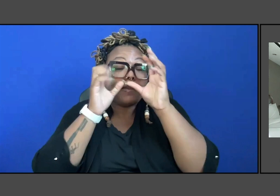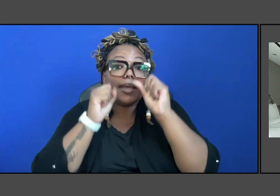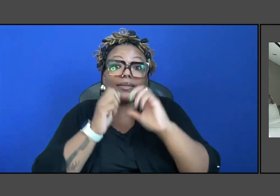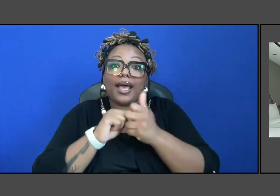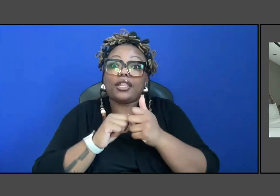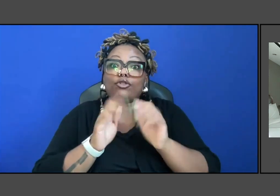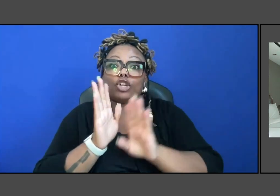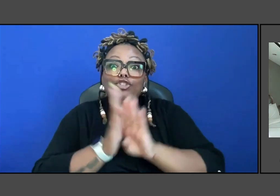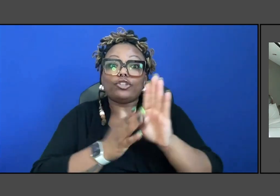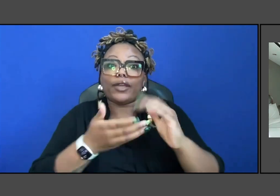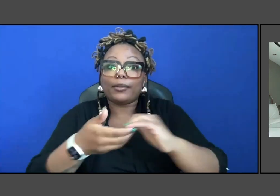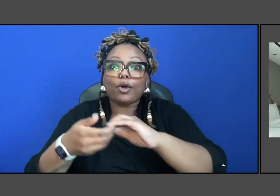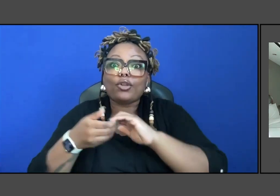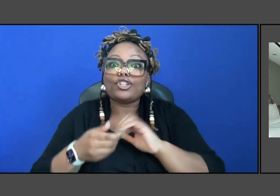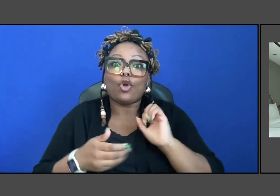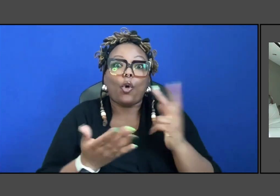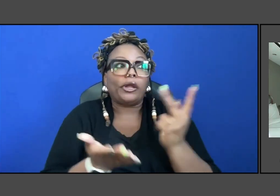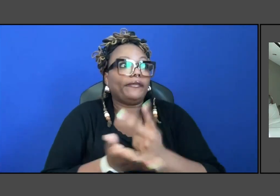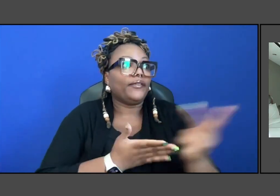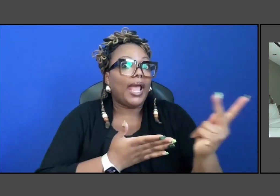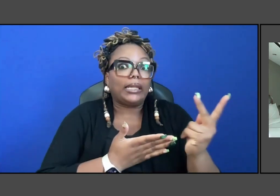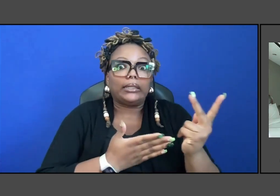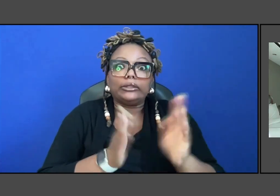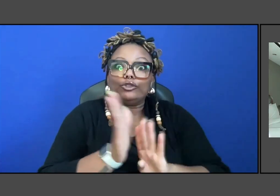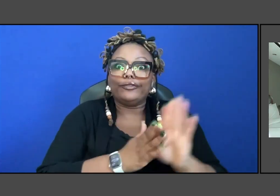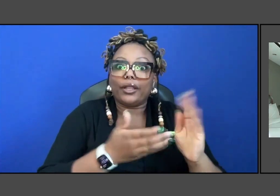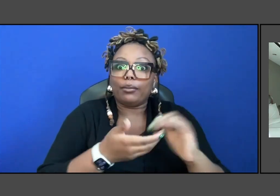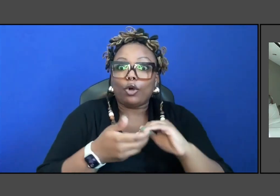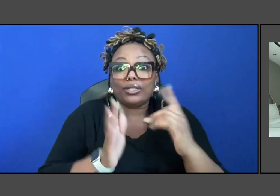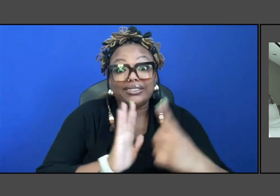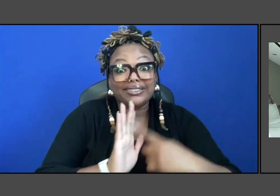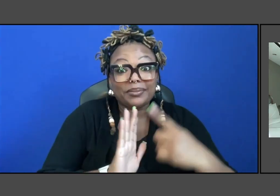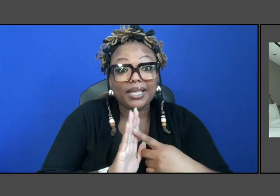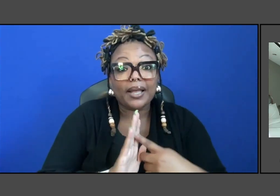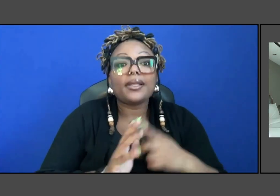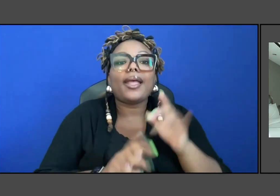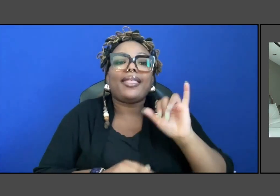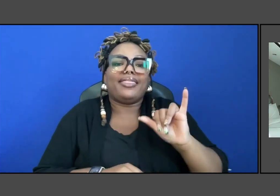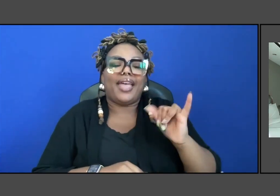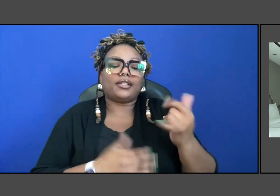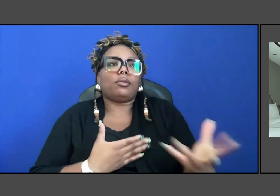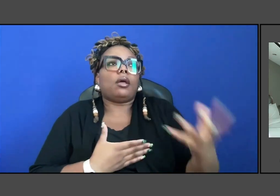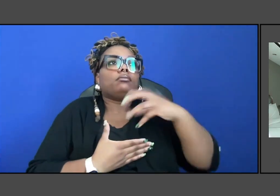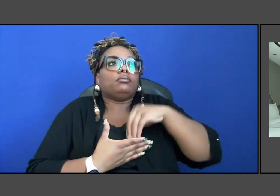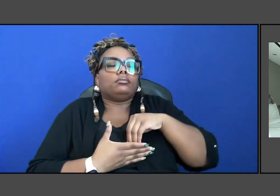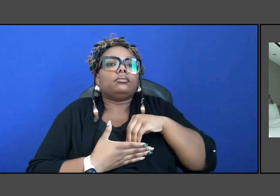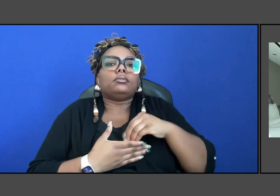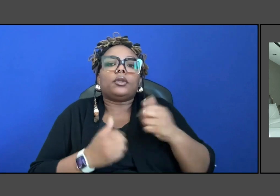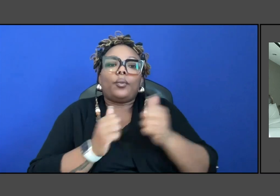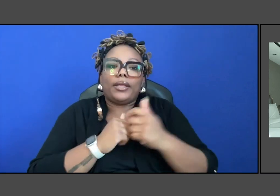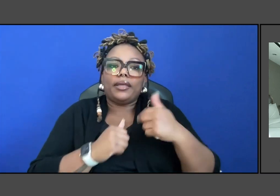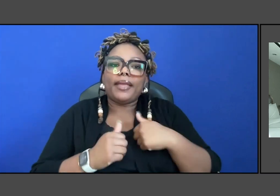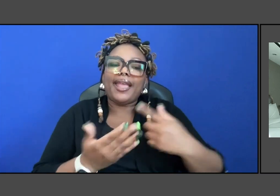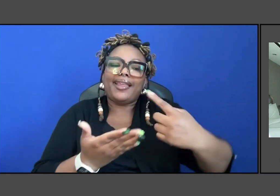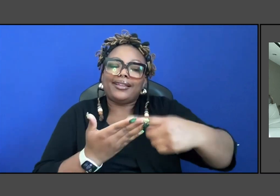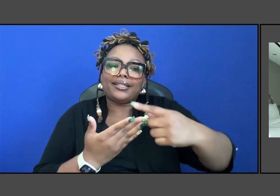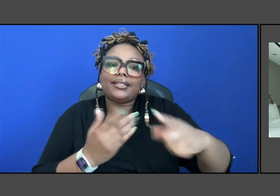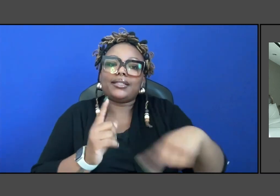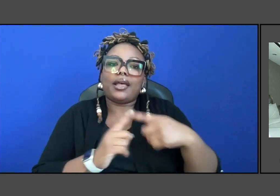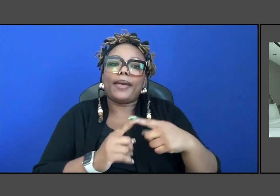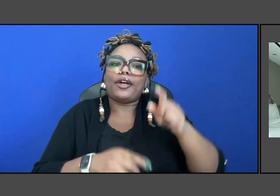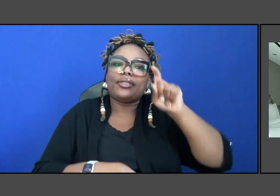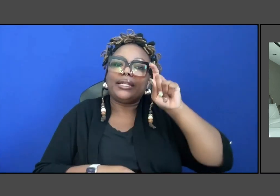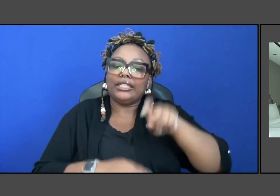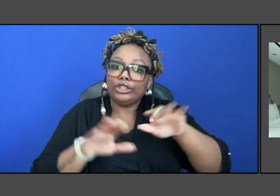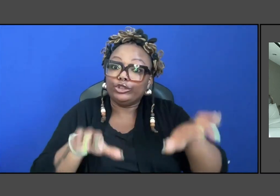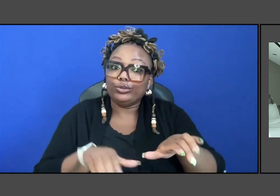build coalitions sometimes. And that's something that I took with me and often talked about the need to do to